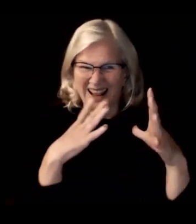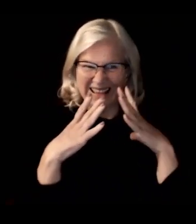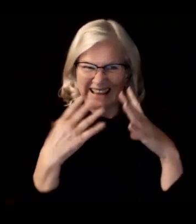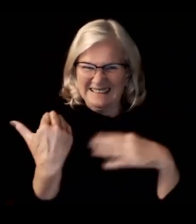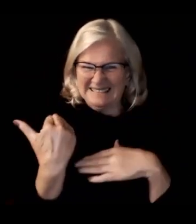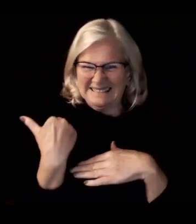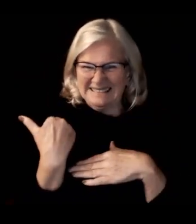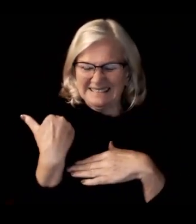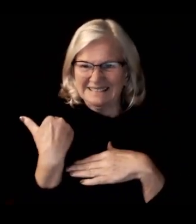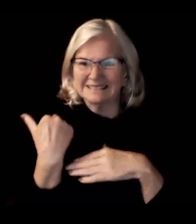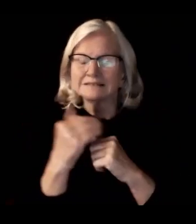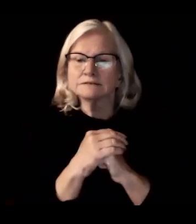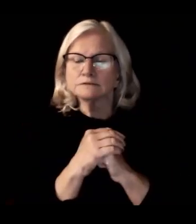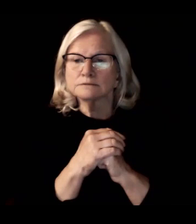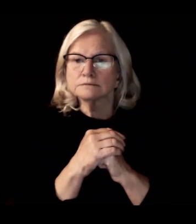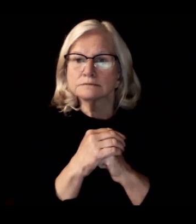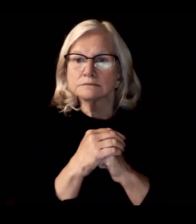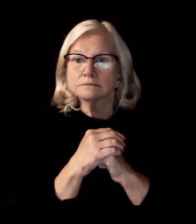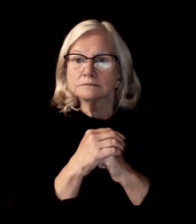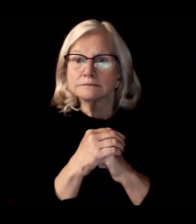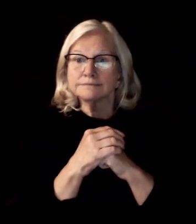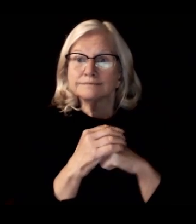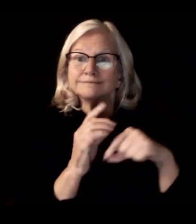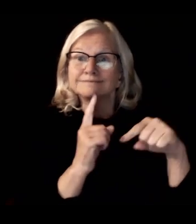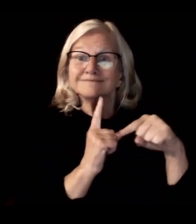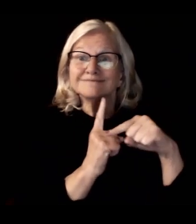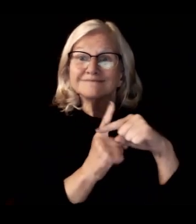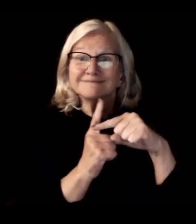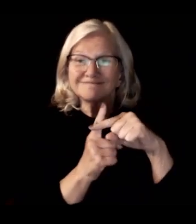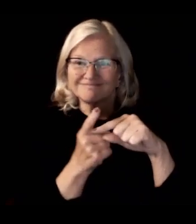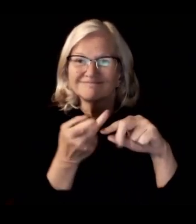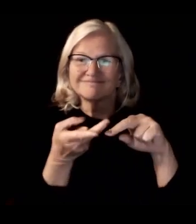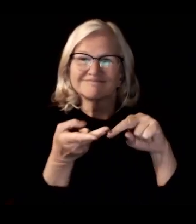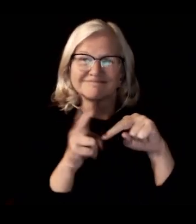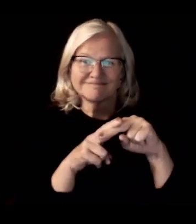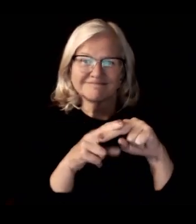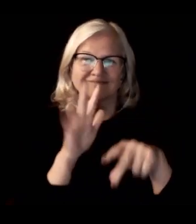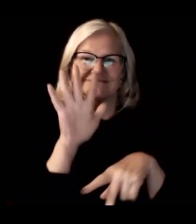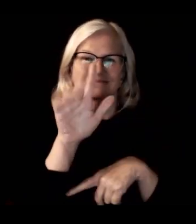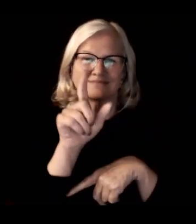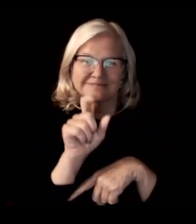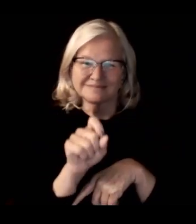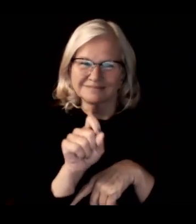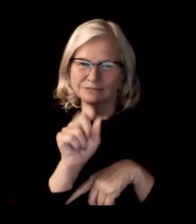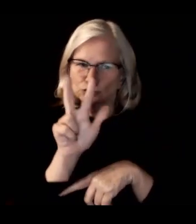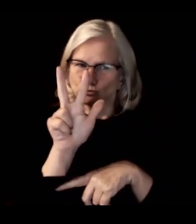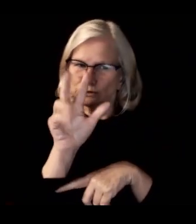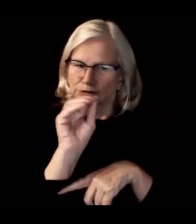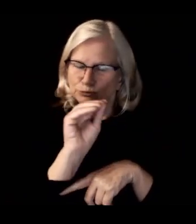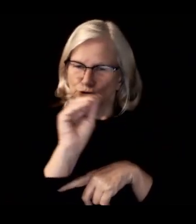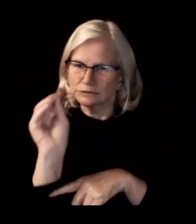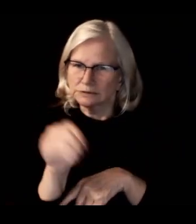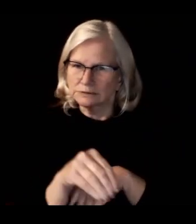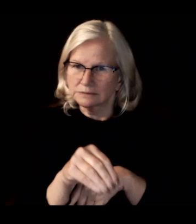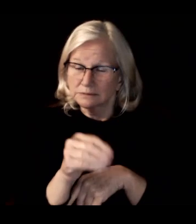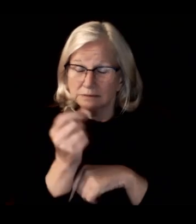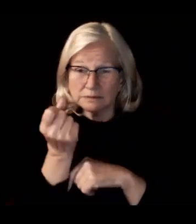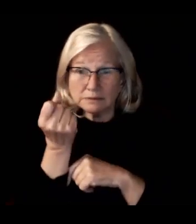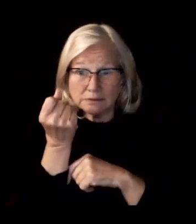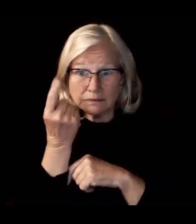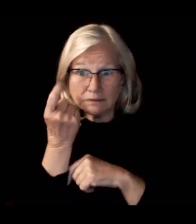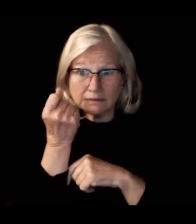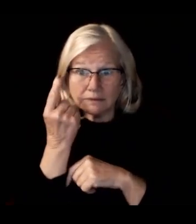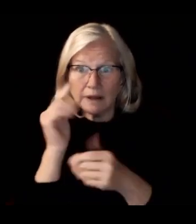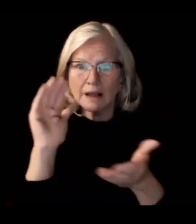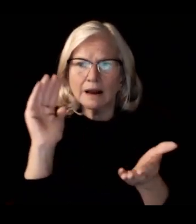testing positivity rate is 5.3%. which is slightly lower than the week prior at